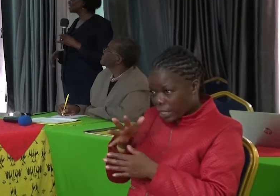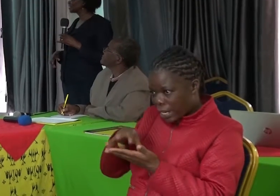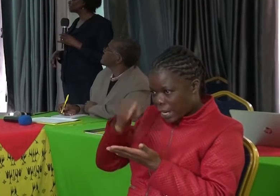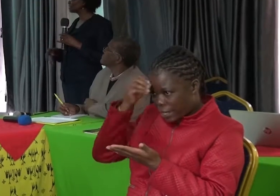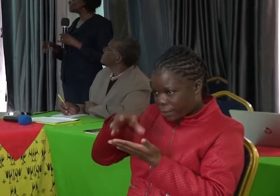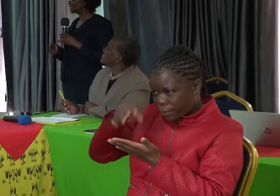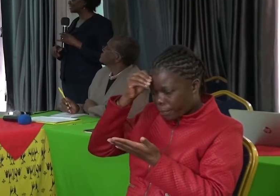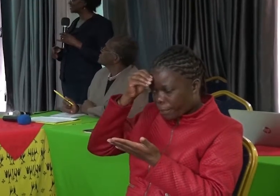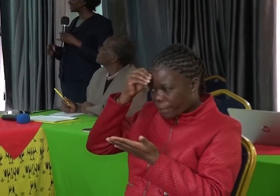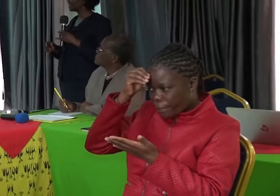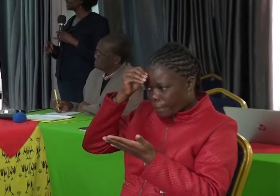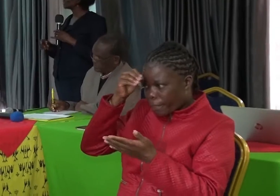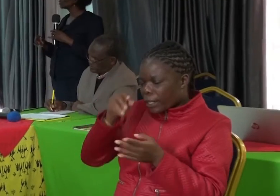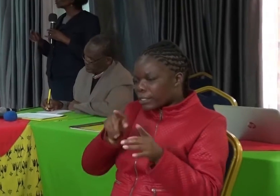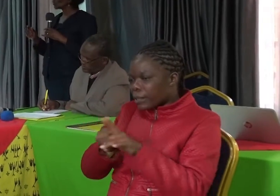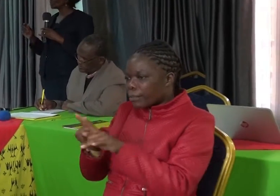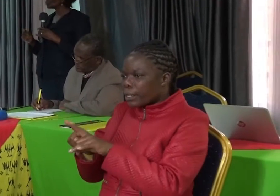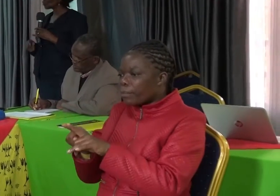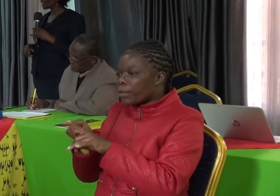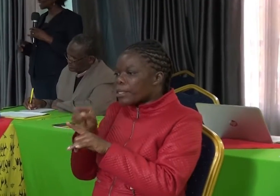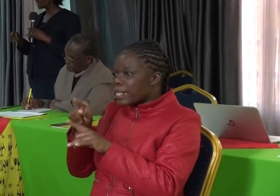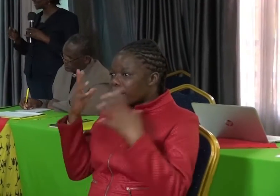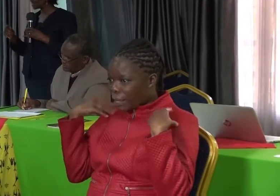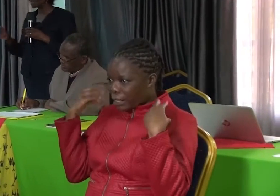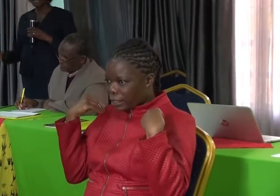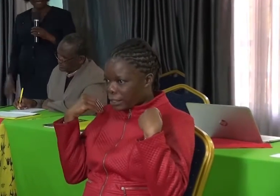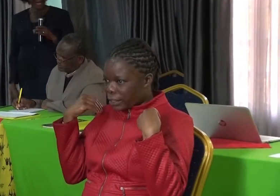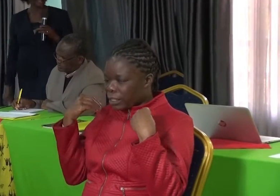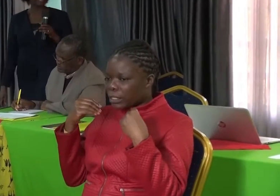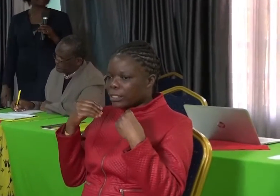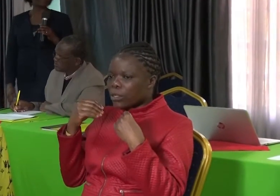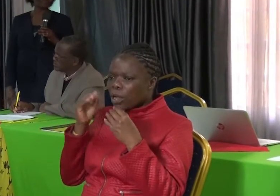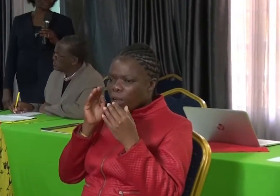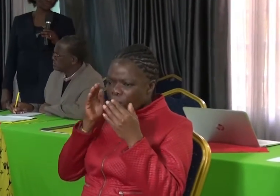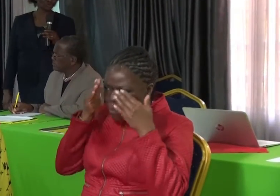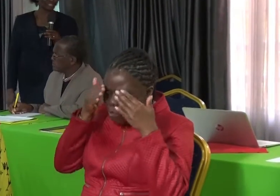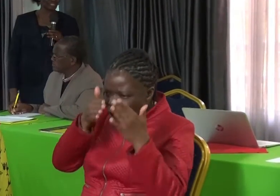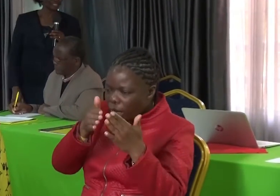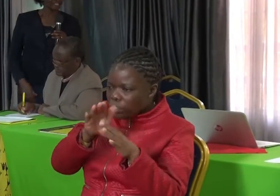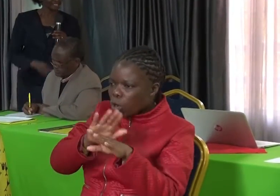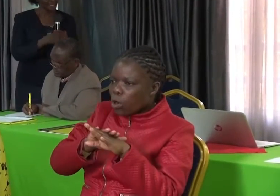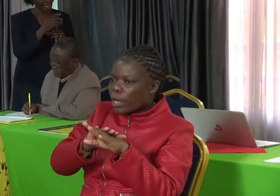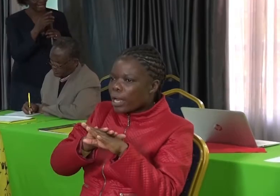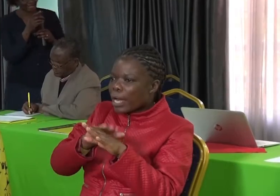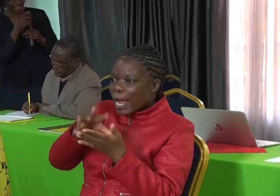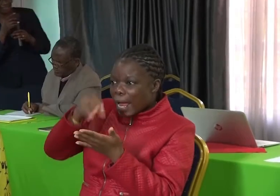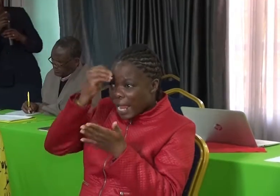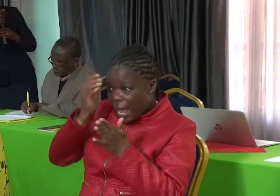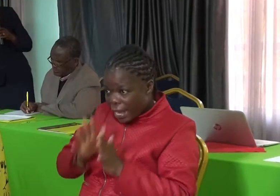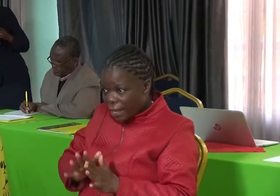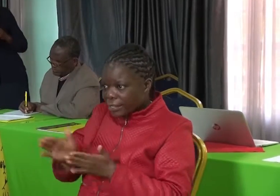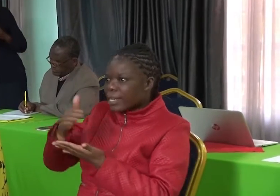practice orients both mentors and teachers towards more learner-centered active methodologies. Just like I had